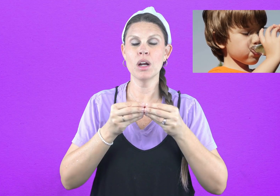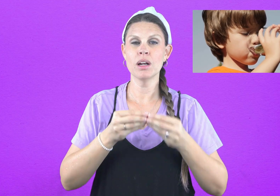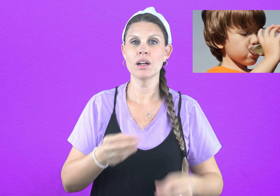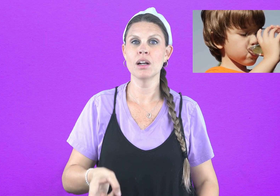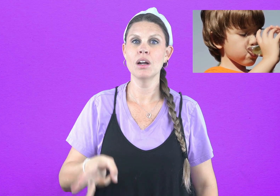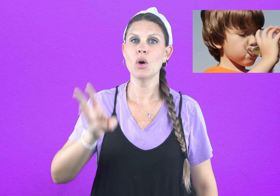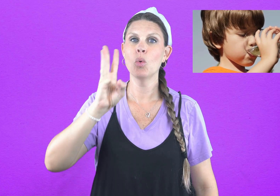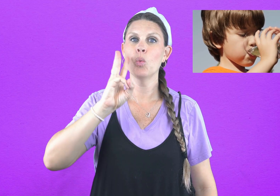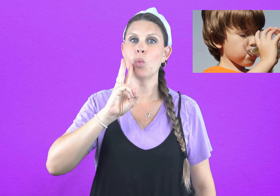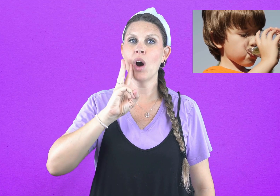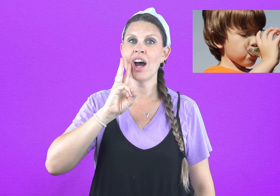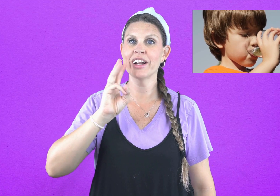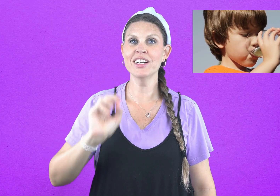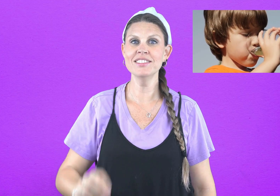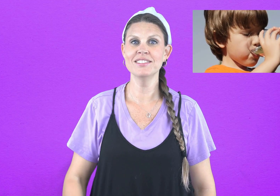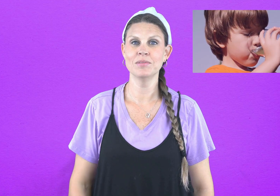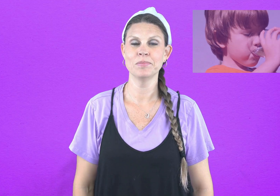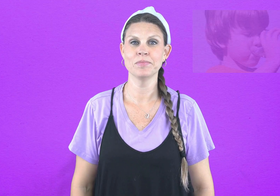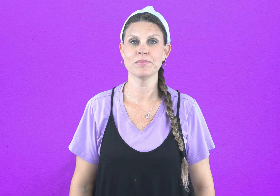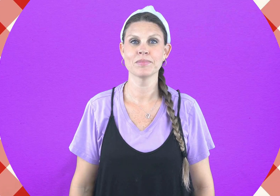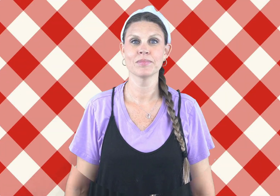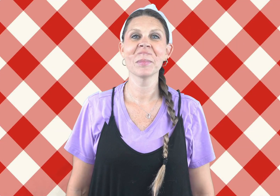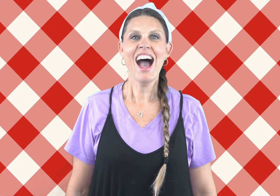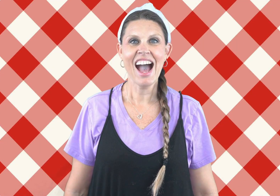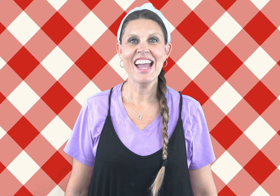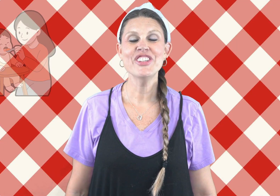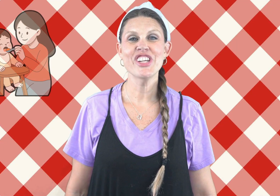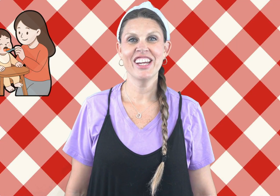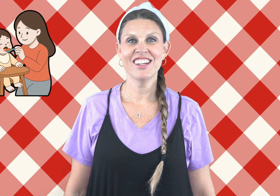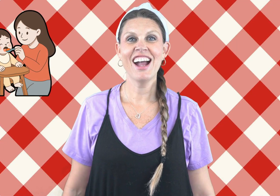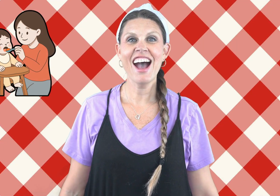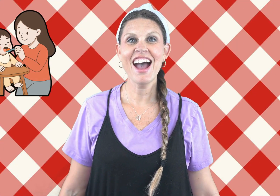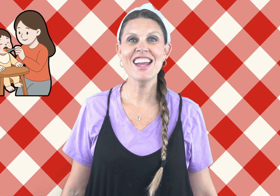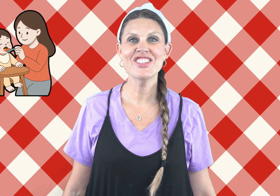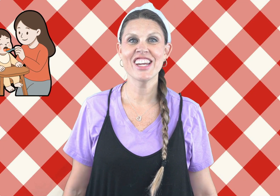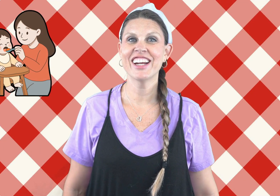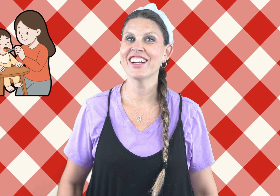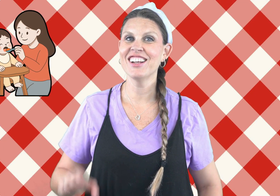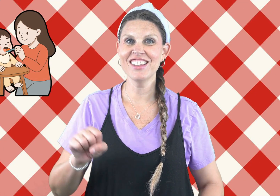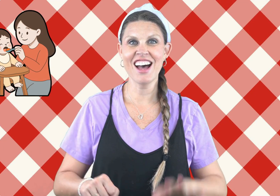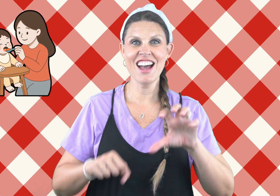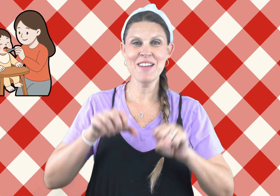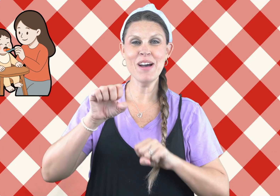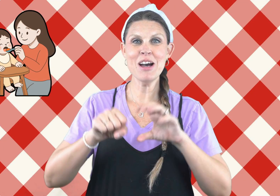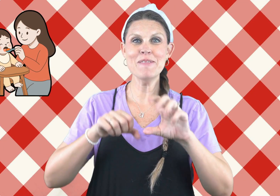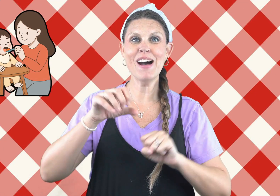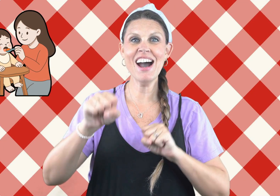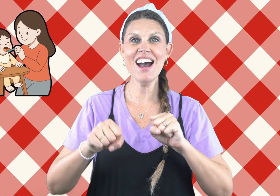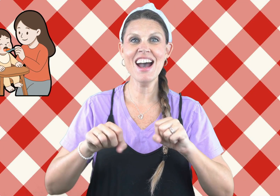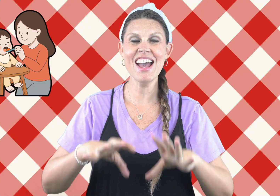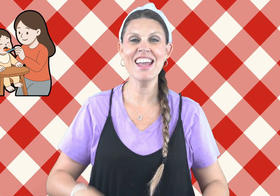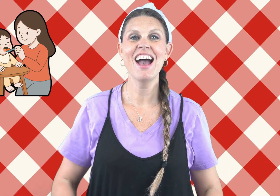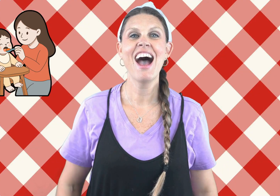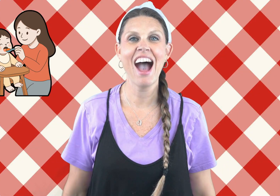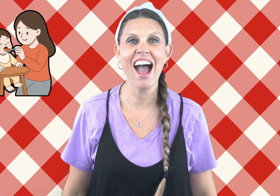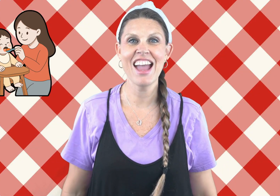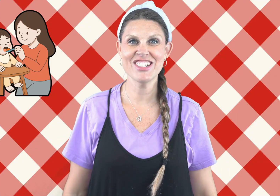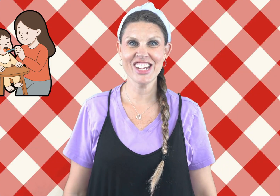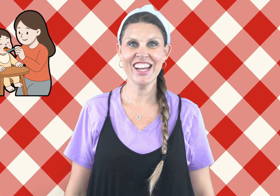more water. High chair, climb up high. High